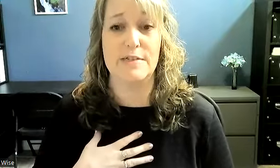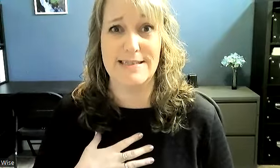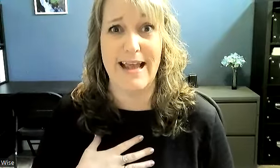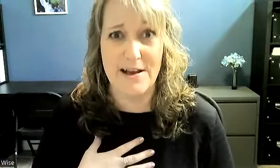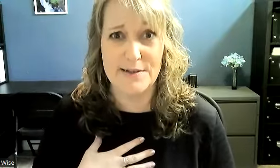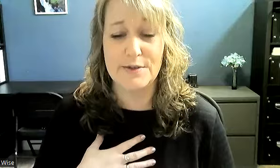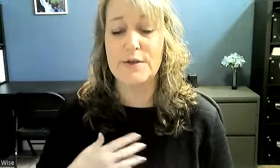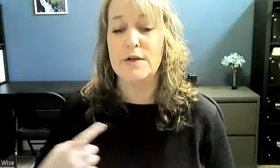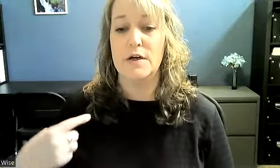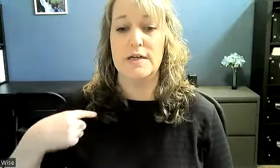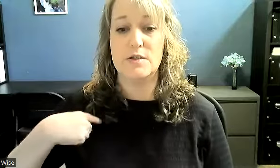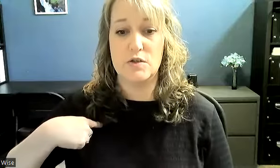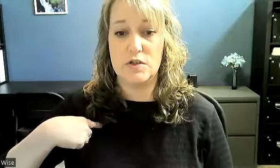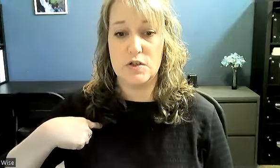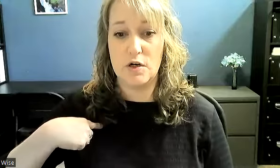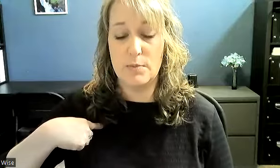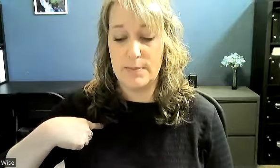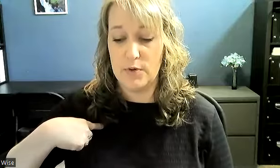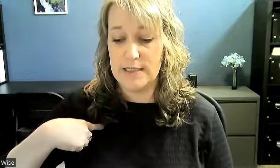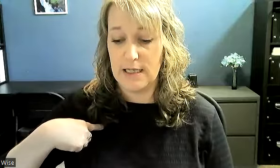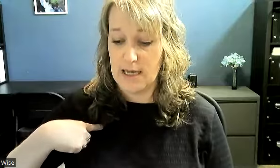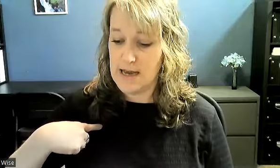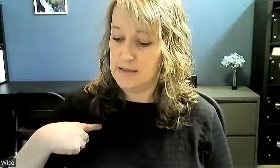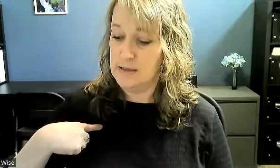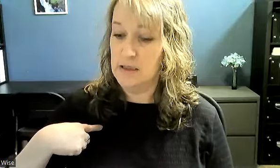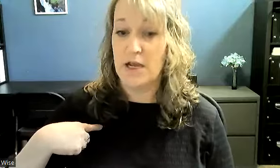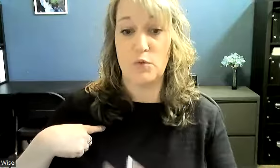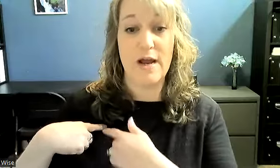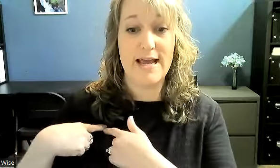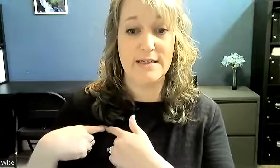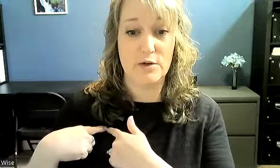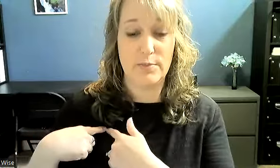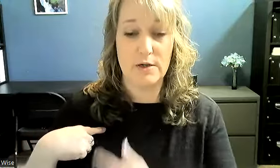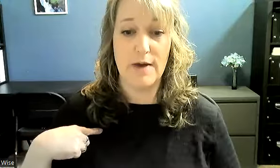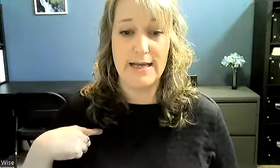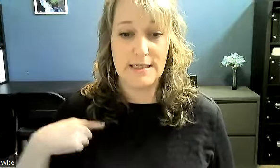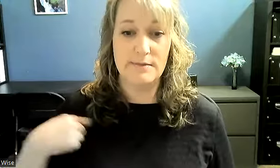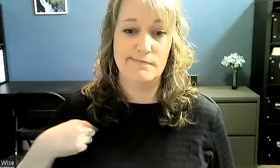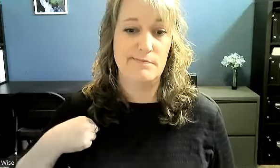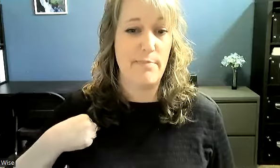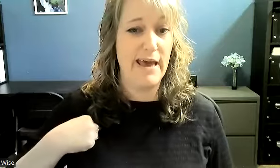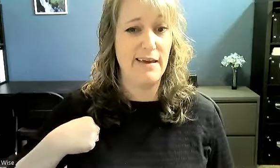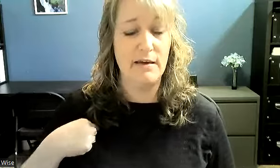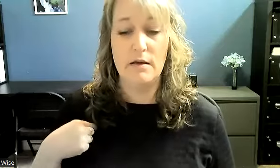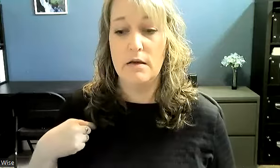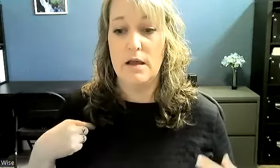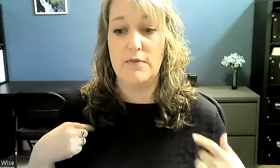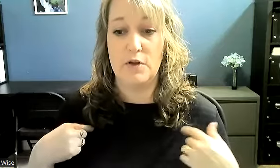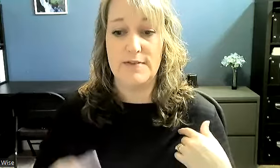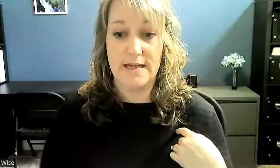say us. All right, so you start by pointing at, if you're right-handed, it'll be your right pec. If you're left-handed,